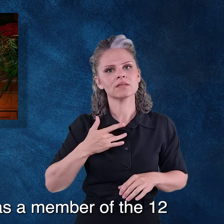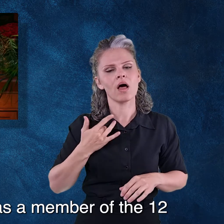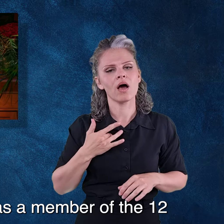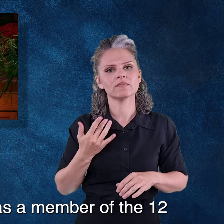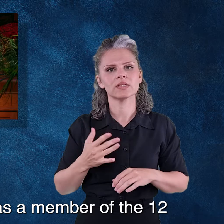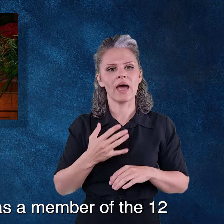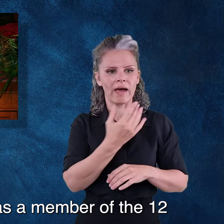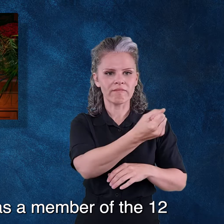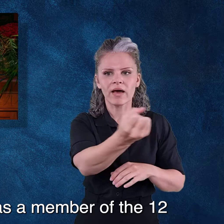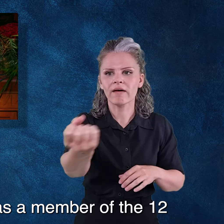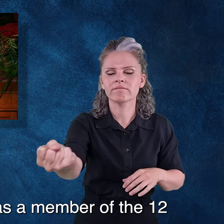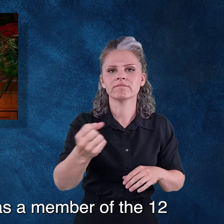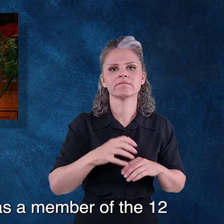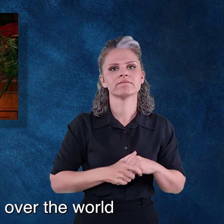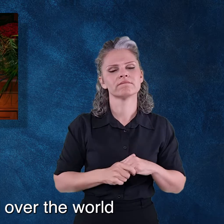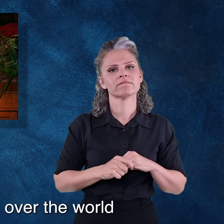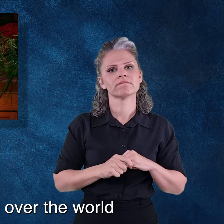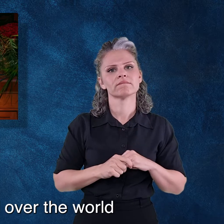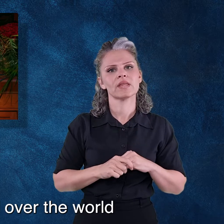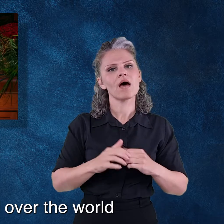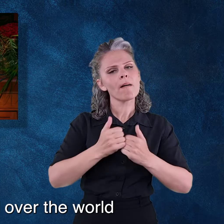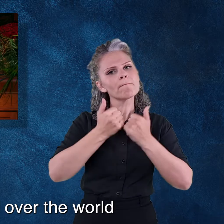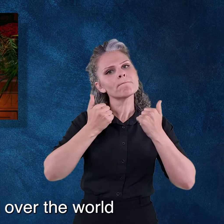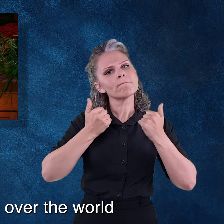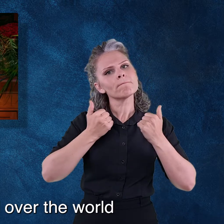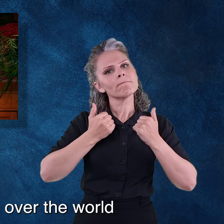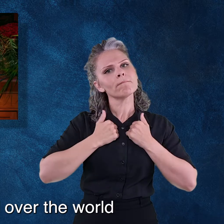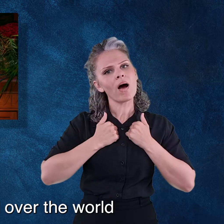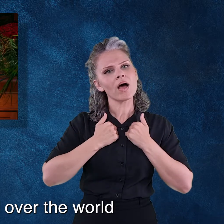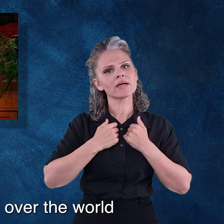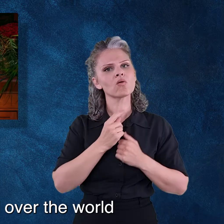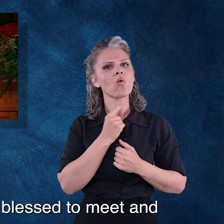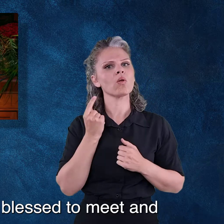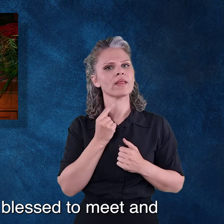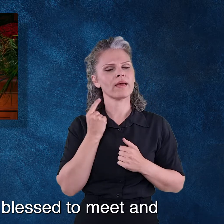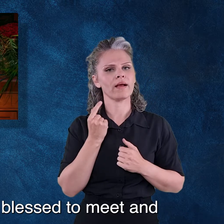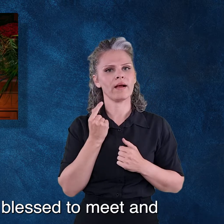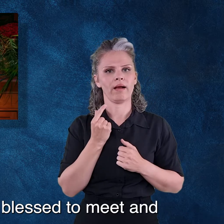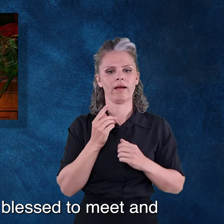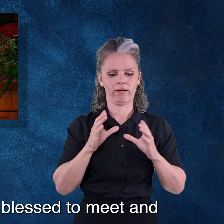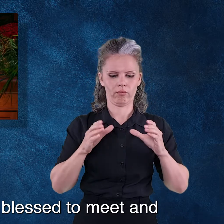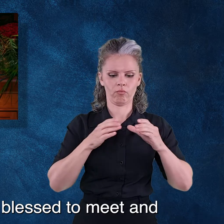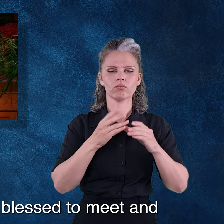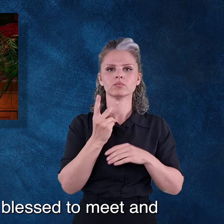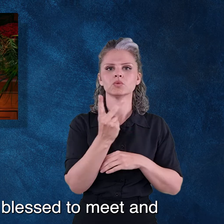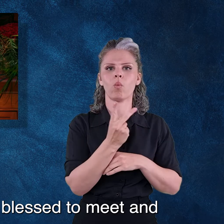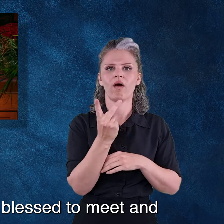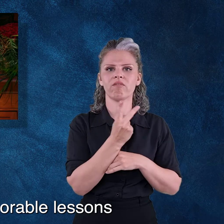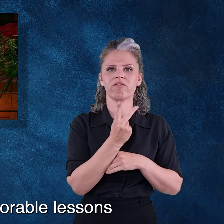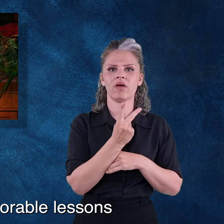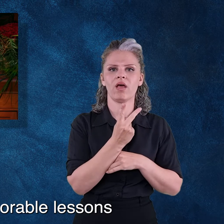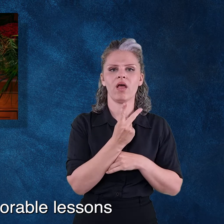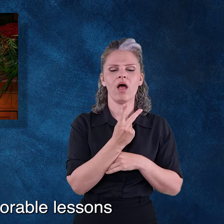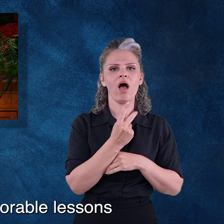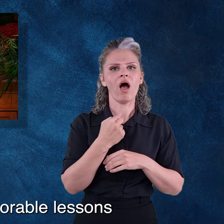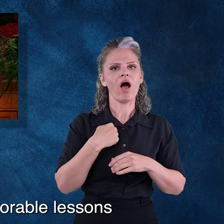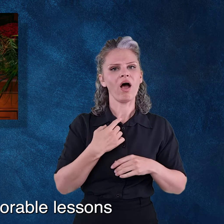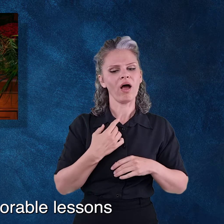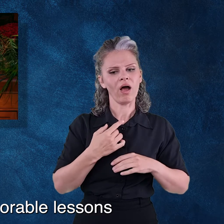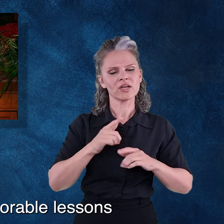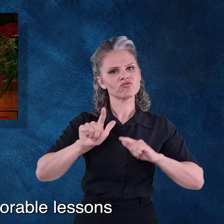My assignments as a member of the Twelve take me all over the world, and I have been blessed to meet and learn